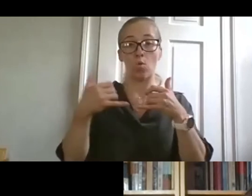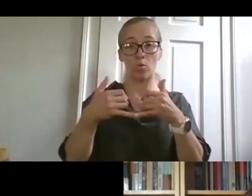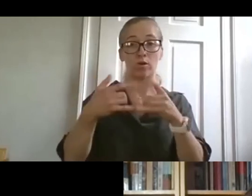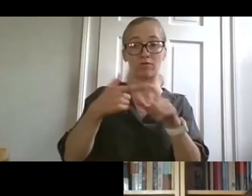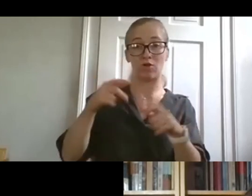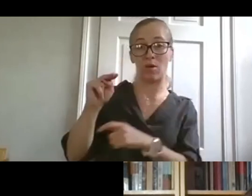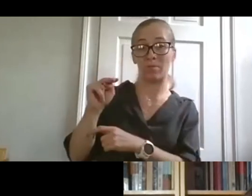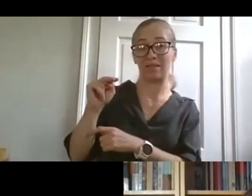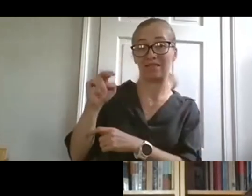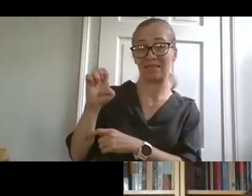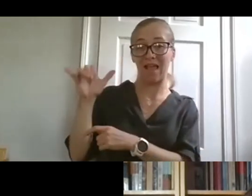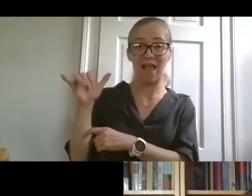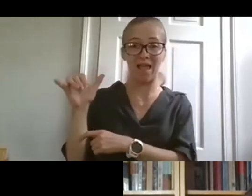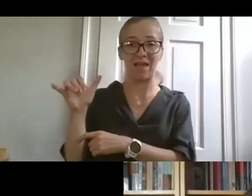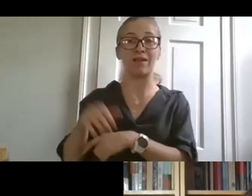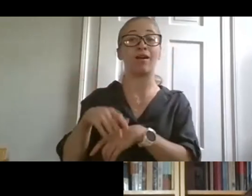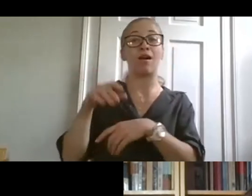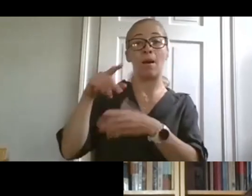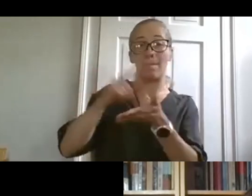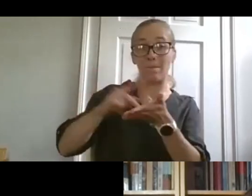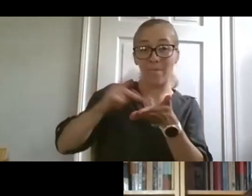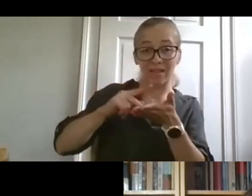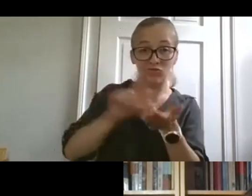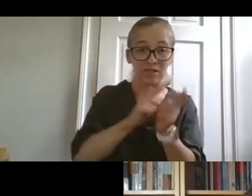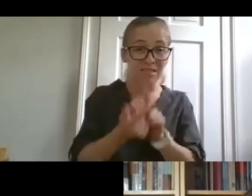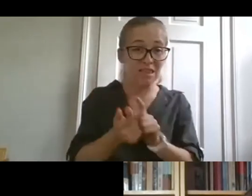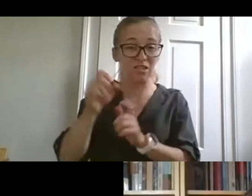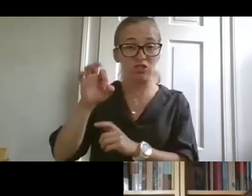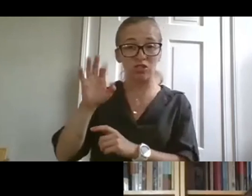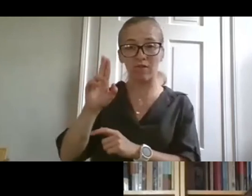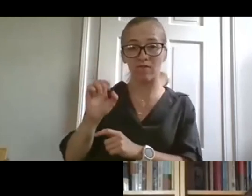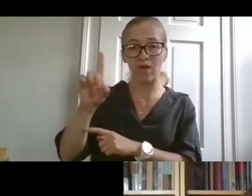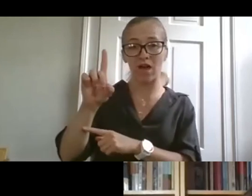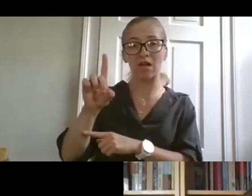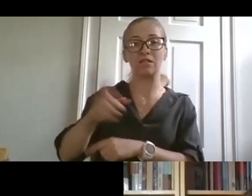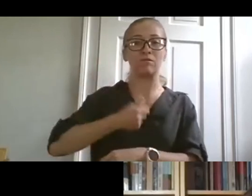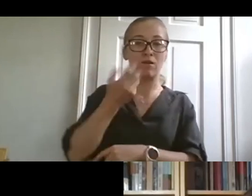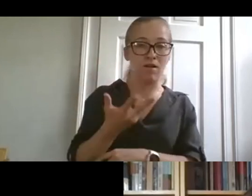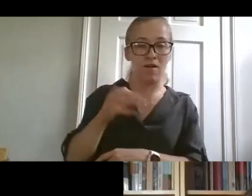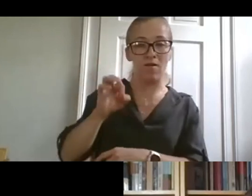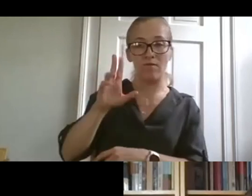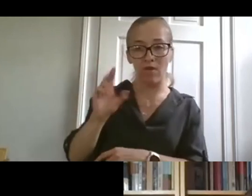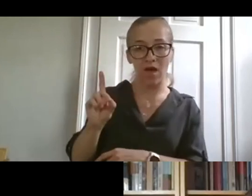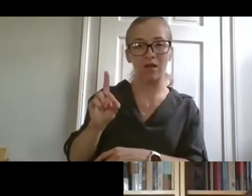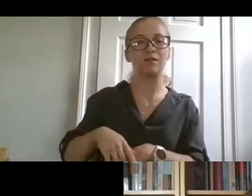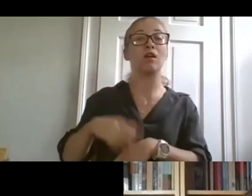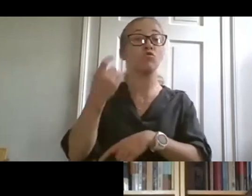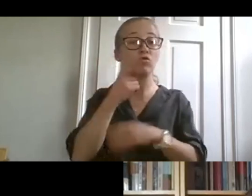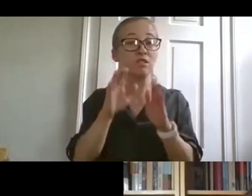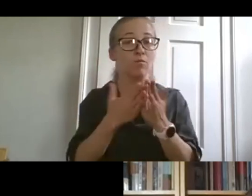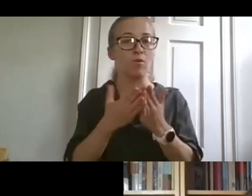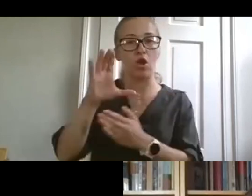Poets and Writers, the Penn Translation Fund, and the Poetry Foundation. Her latest book, a co-translation